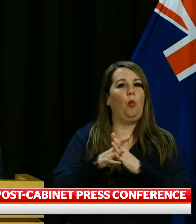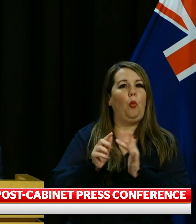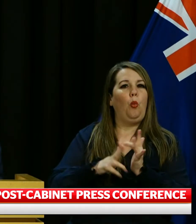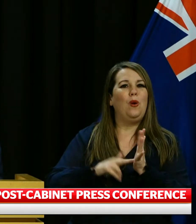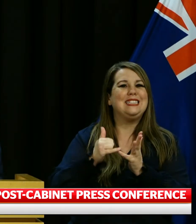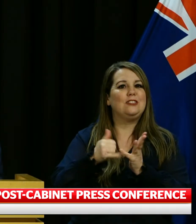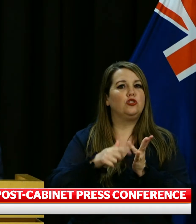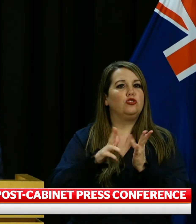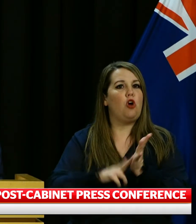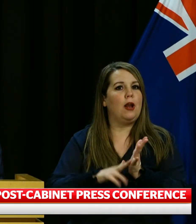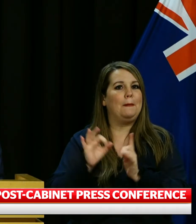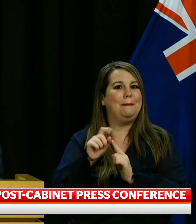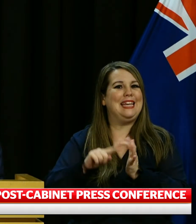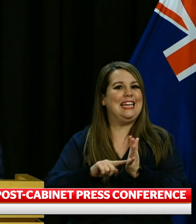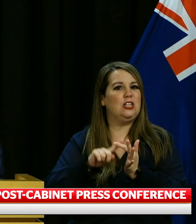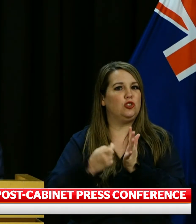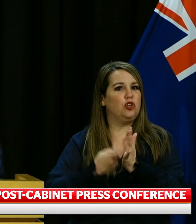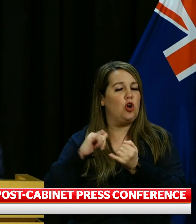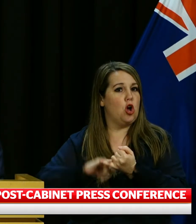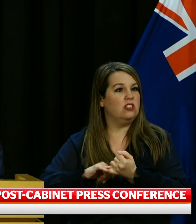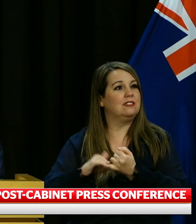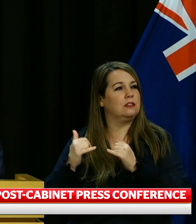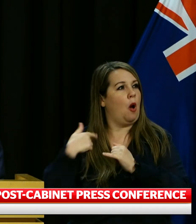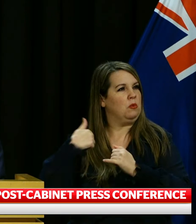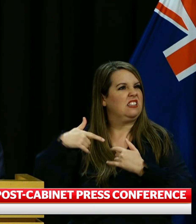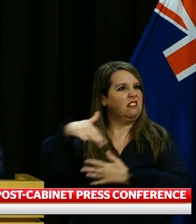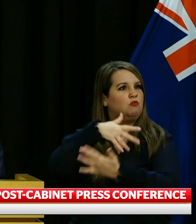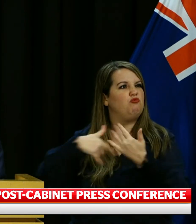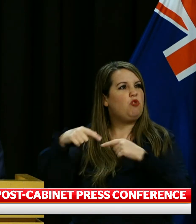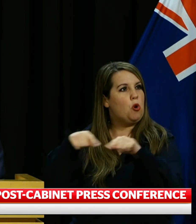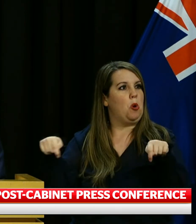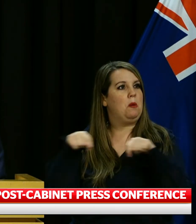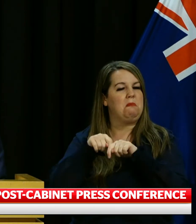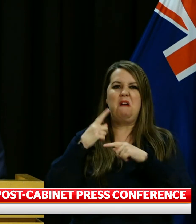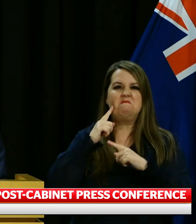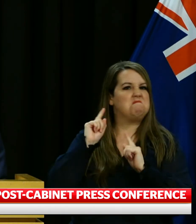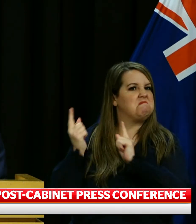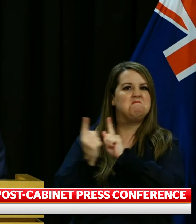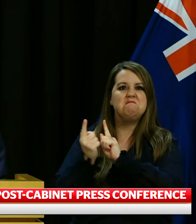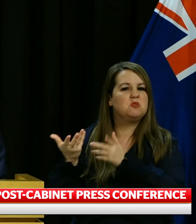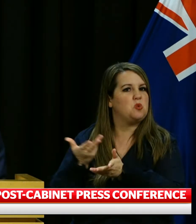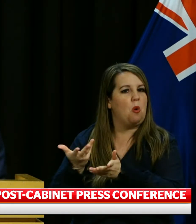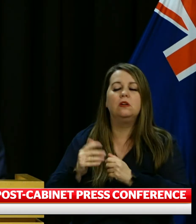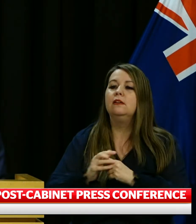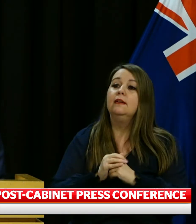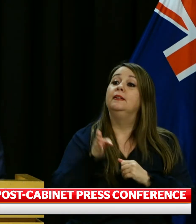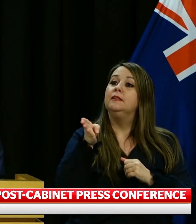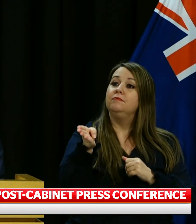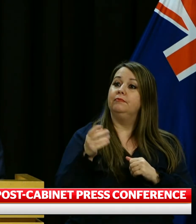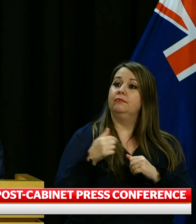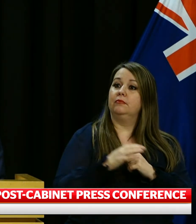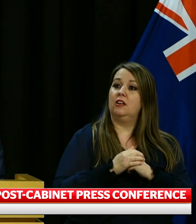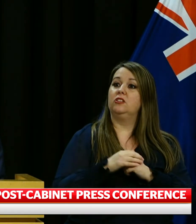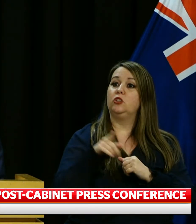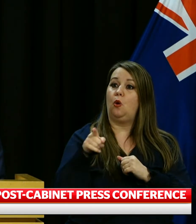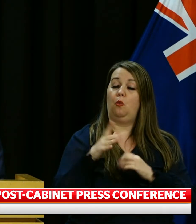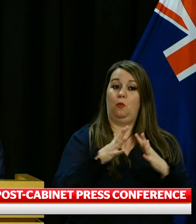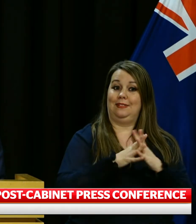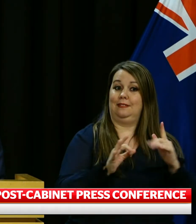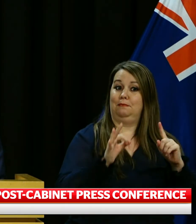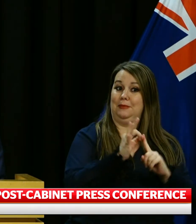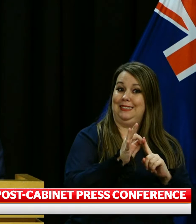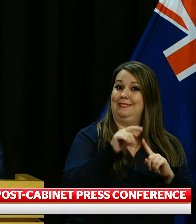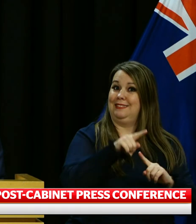few other people in the room. Given the comments from Winston Peters around not working with Labour, do you see that as a door shut, New Zealand